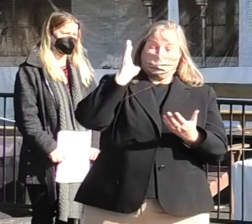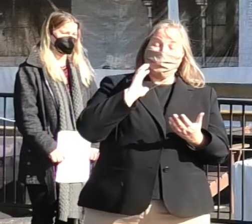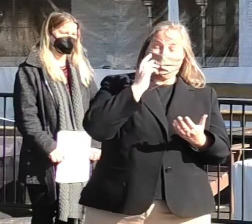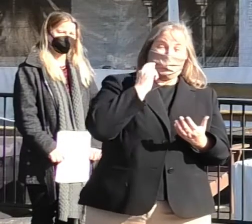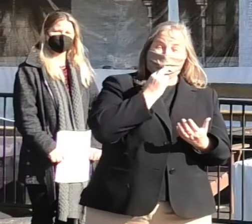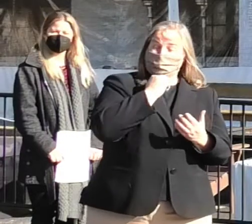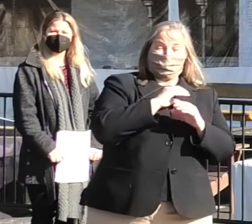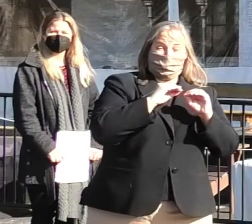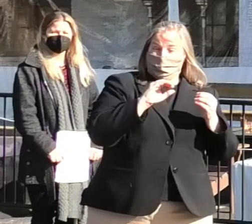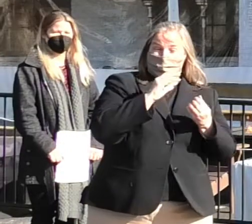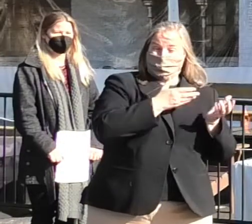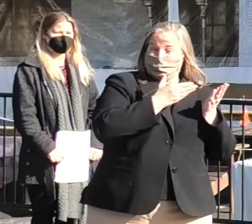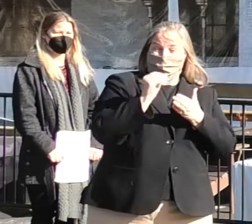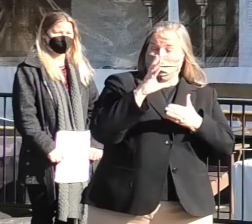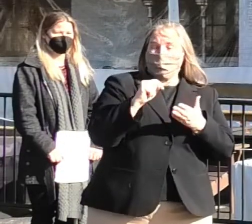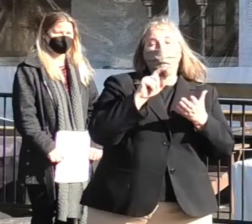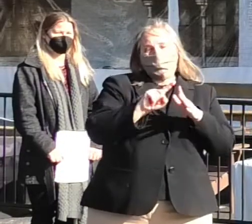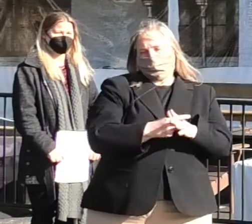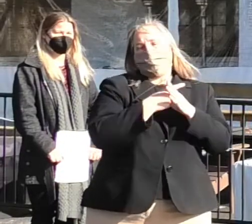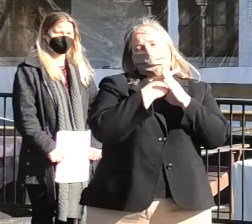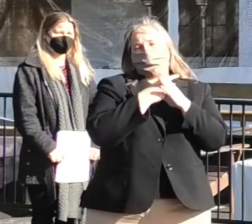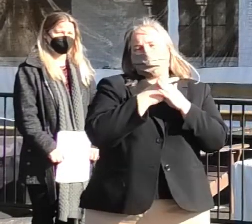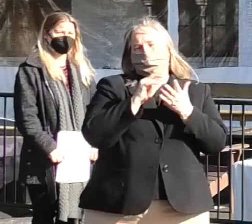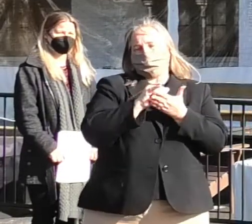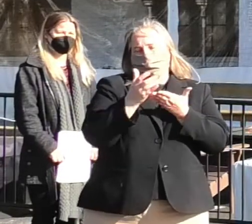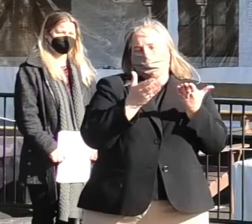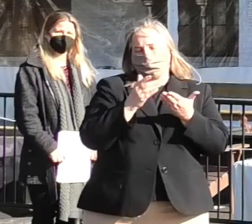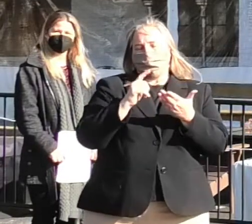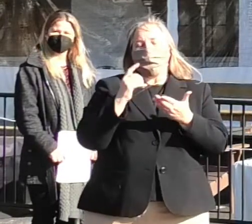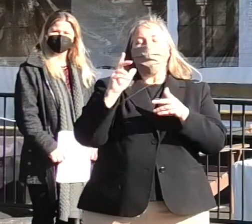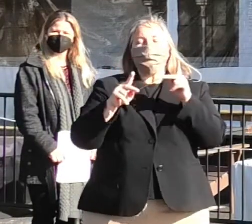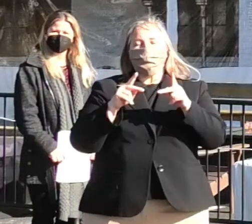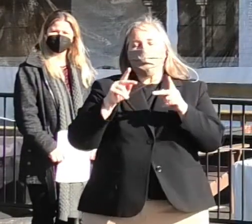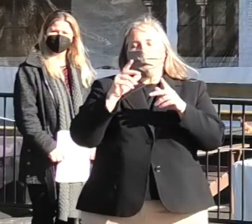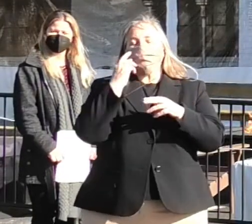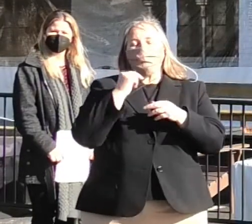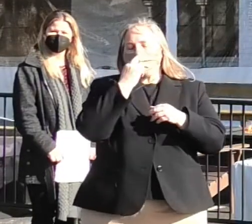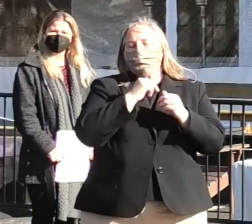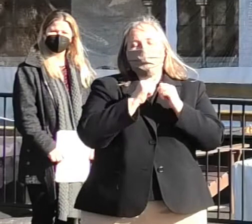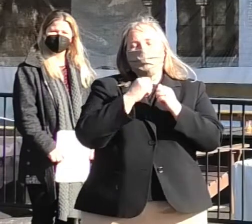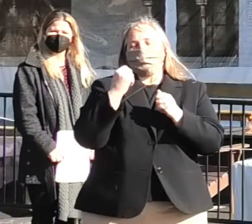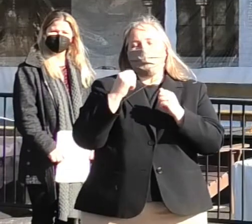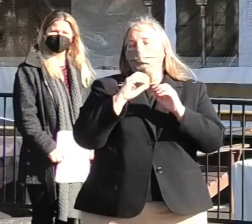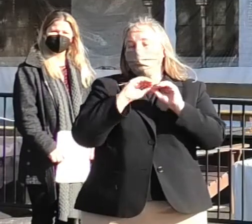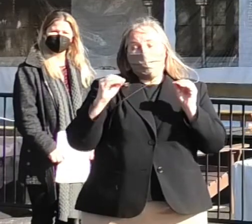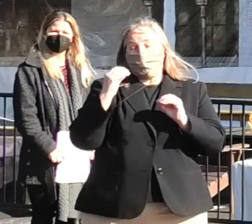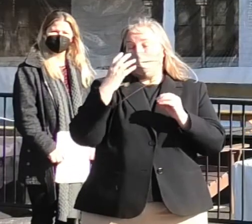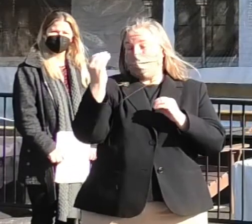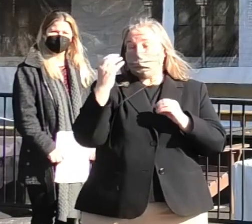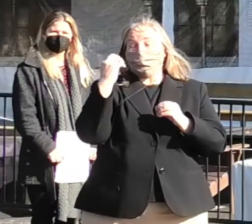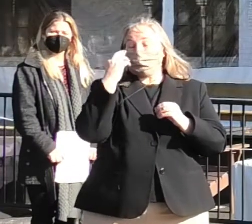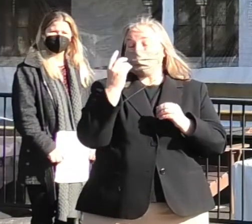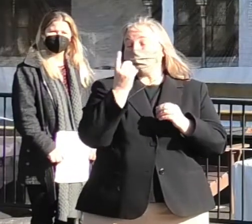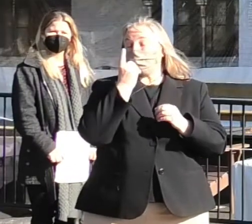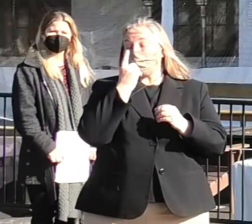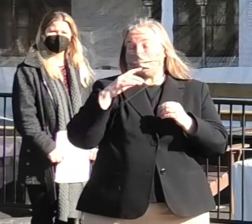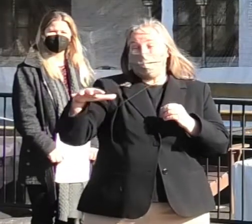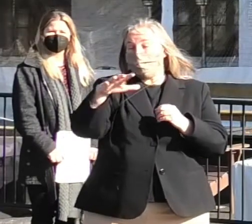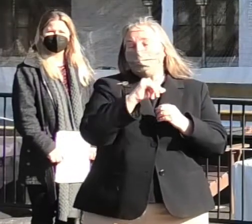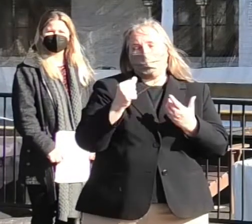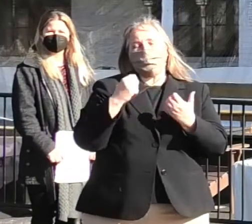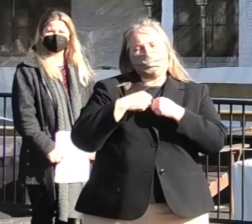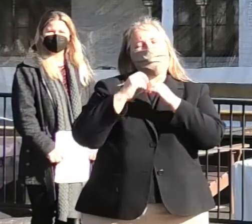it, and others that didn't have outdoor dining created it. Our restaurants have been innovative and they